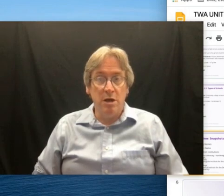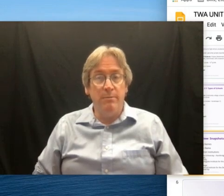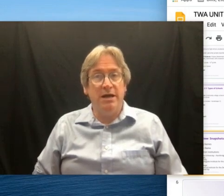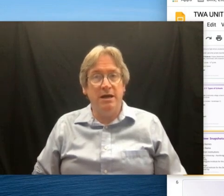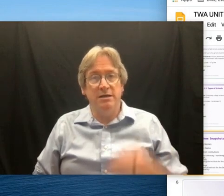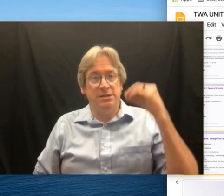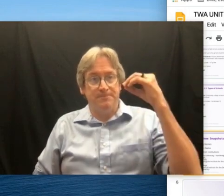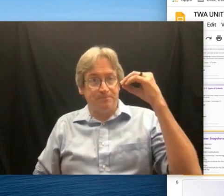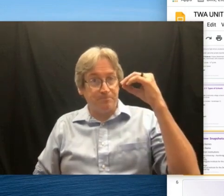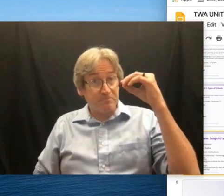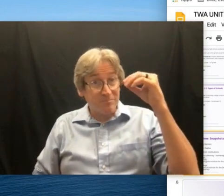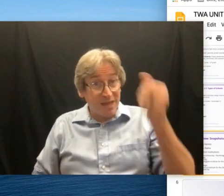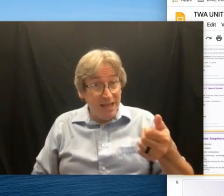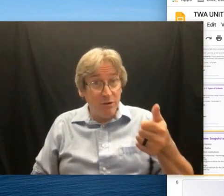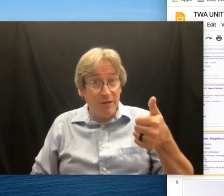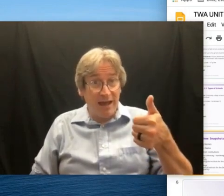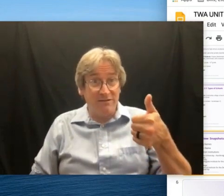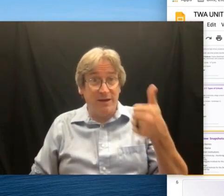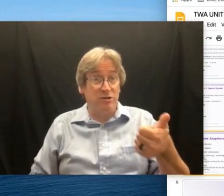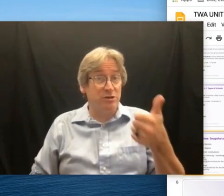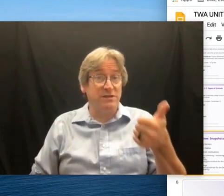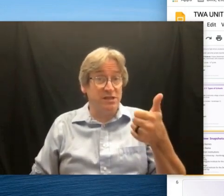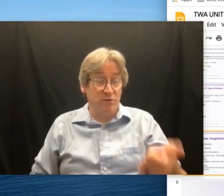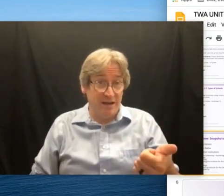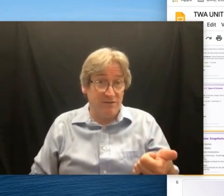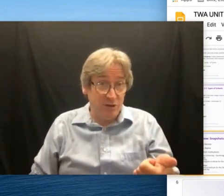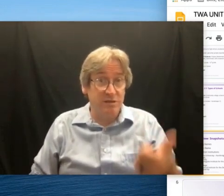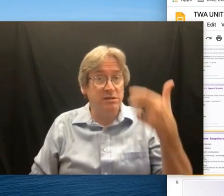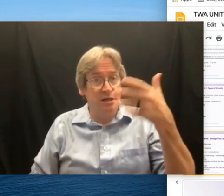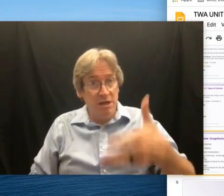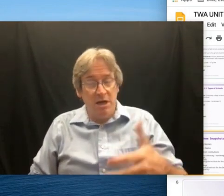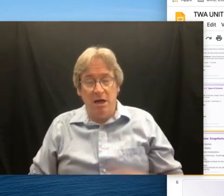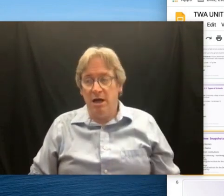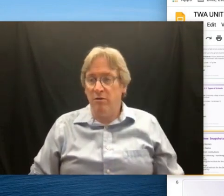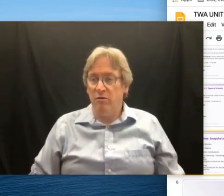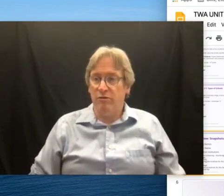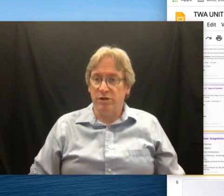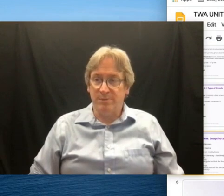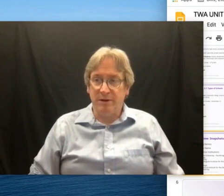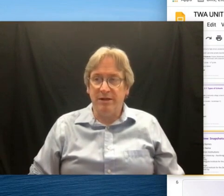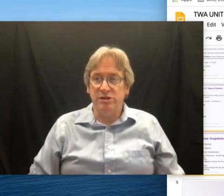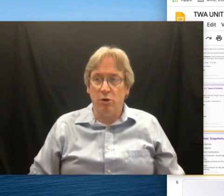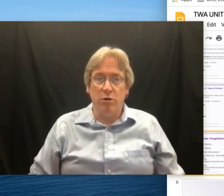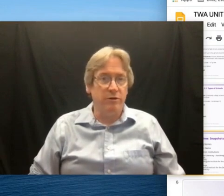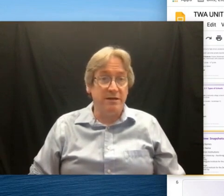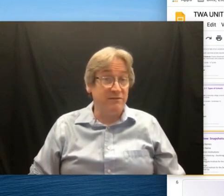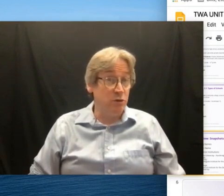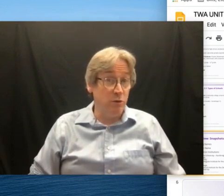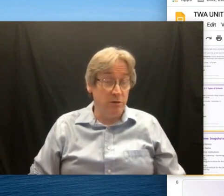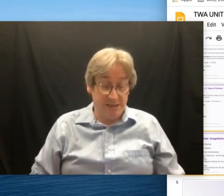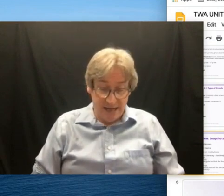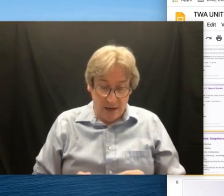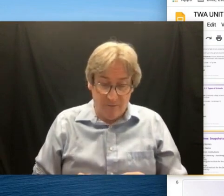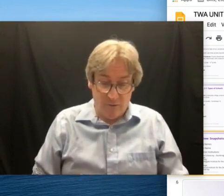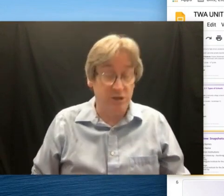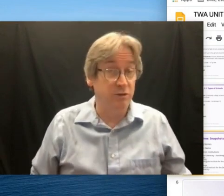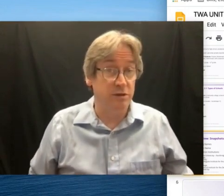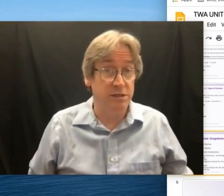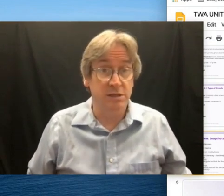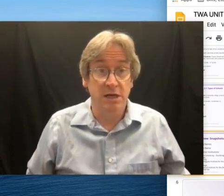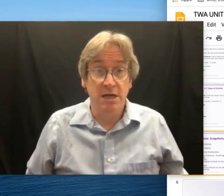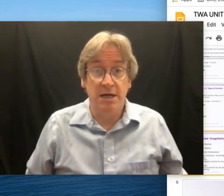to, because either they have special services for deaf students through experience, or they're a deaf school set up